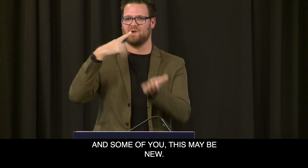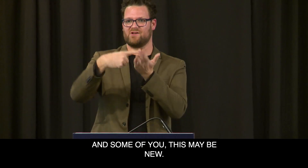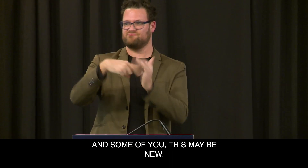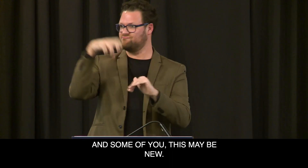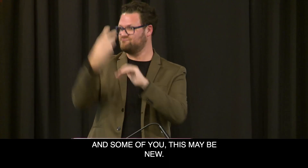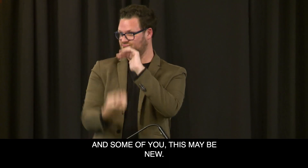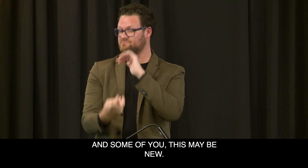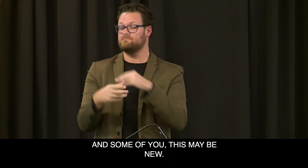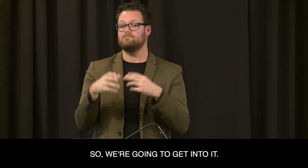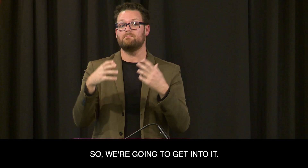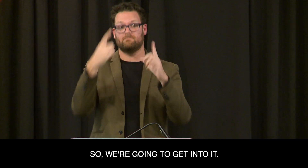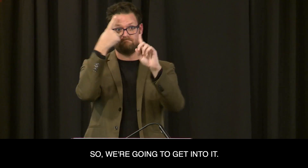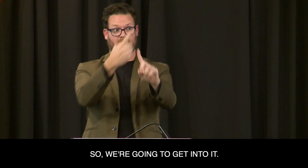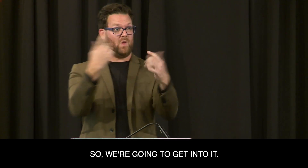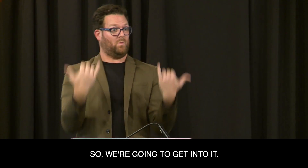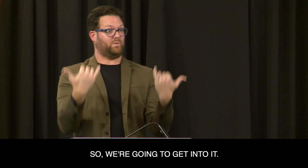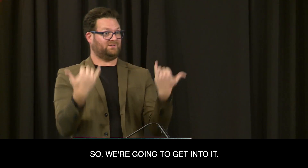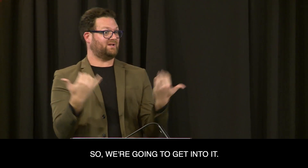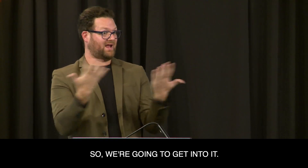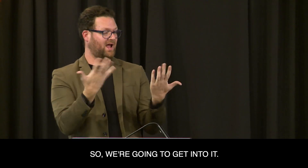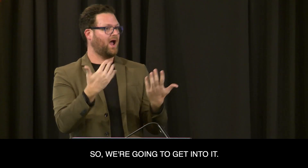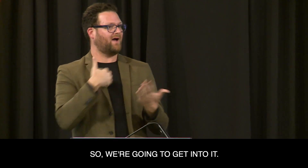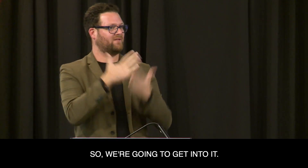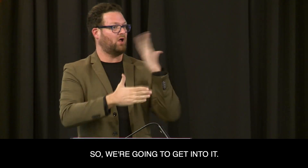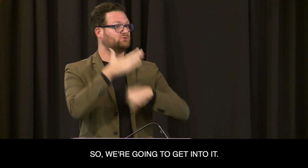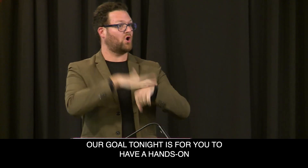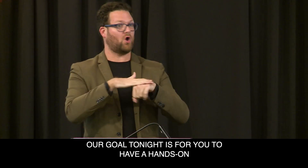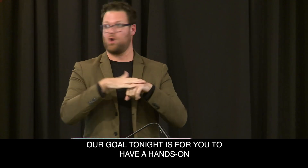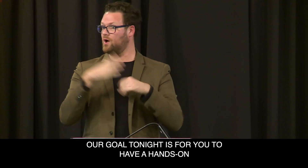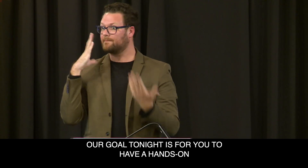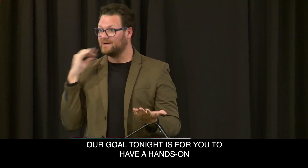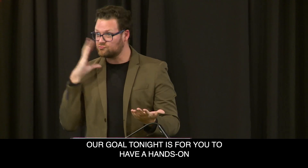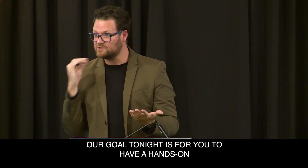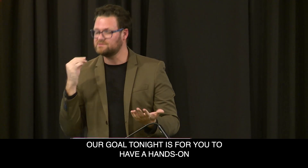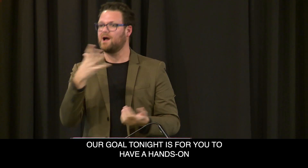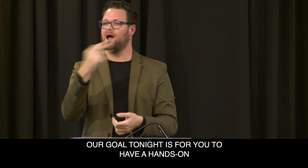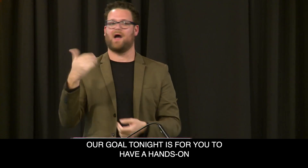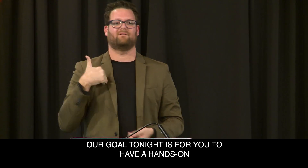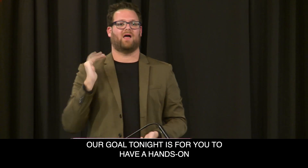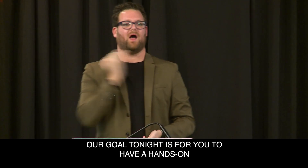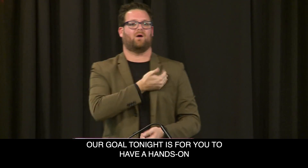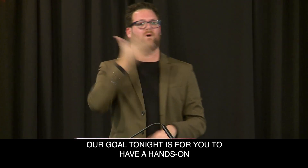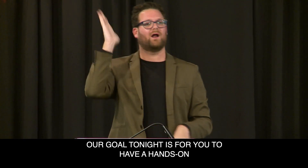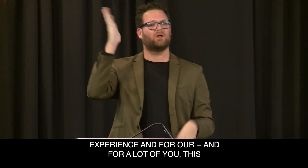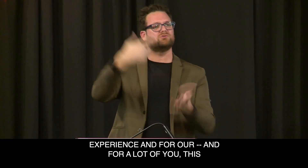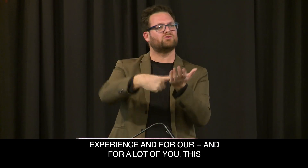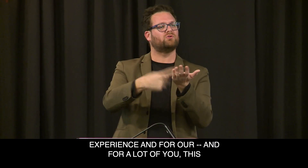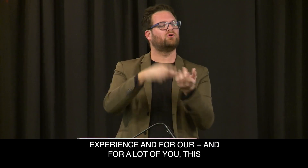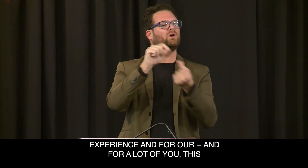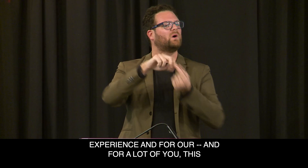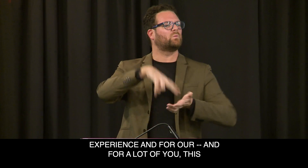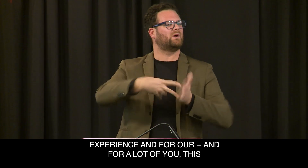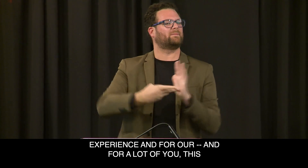new. So we're gonna get into it. Our goal tonight is for you to have a hands-on experience,